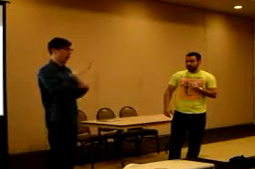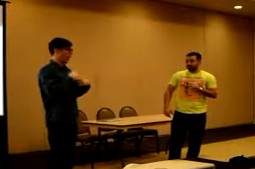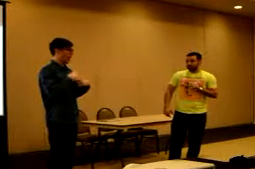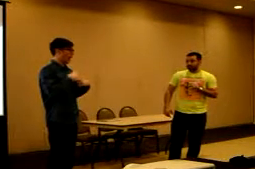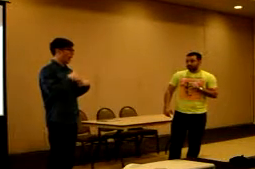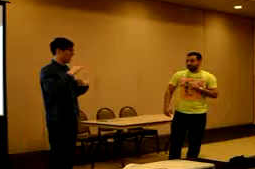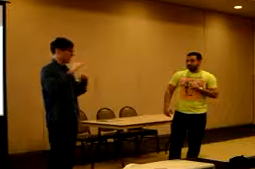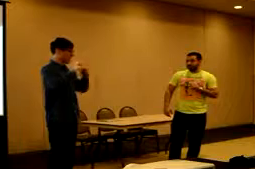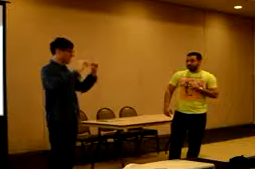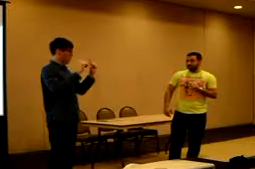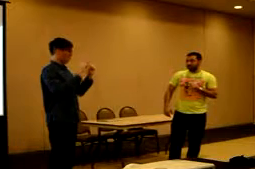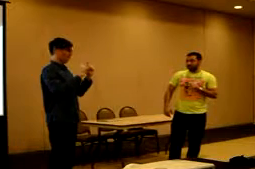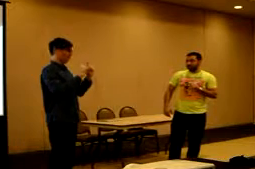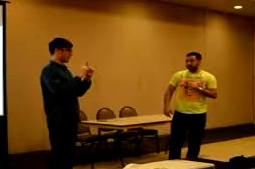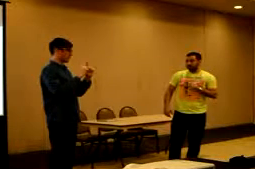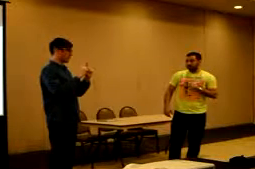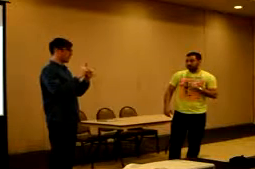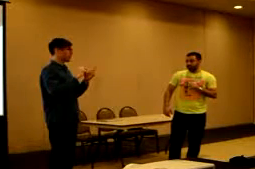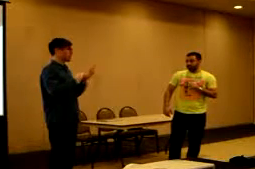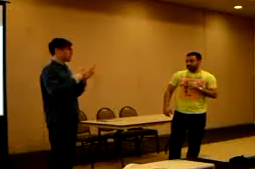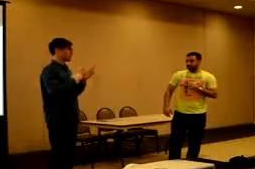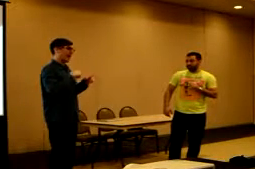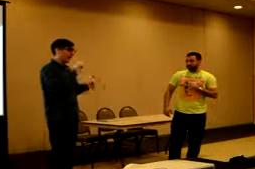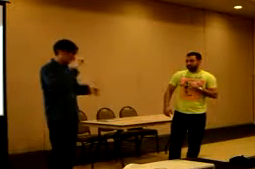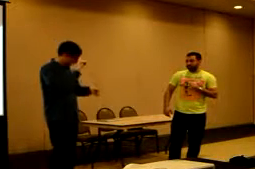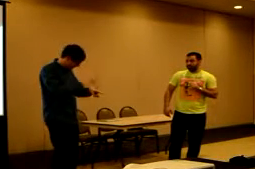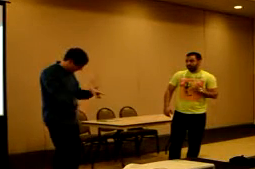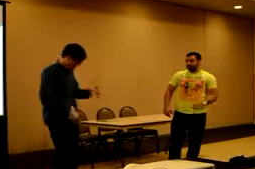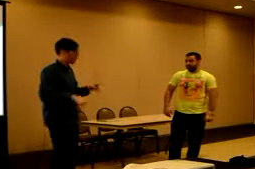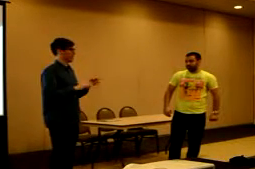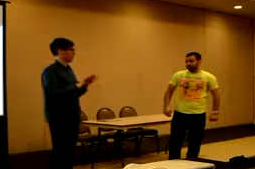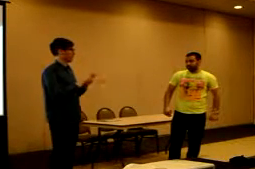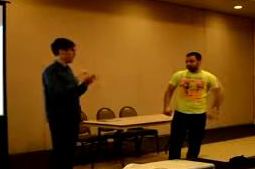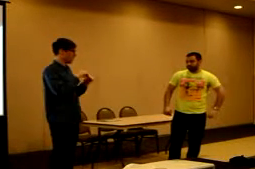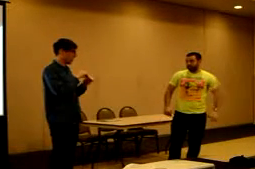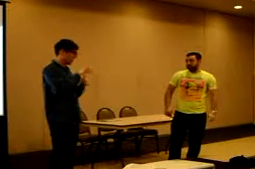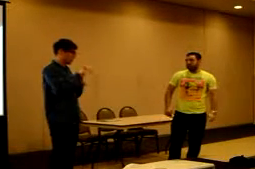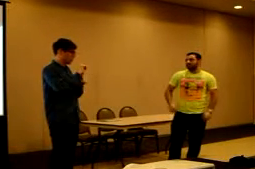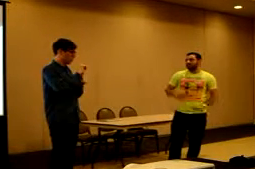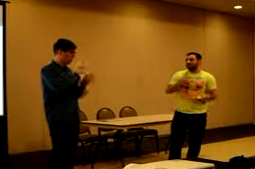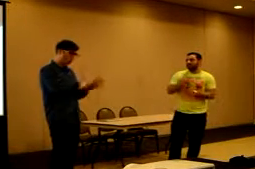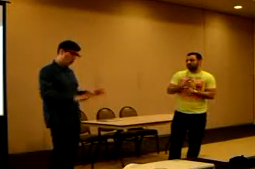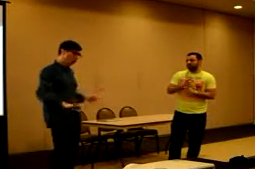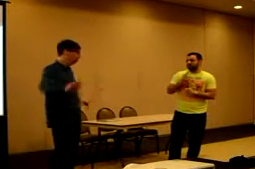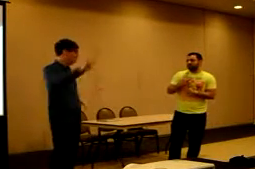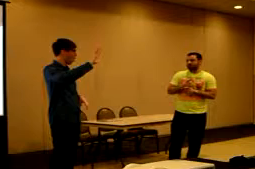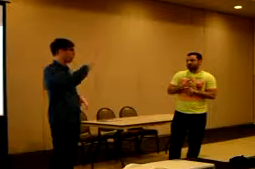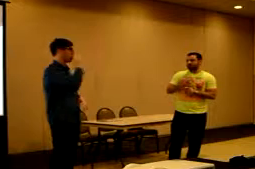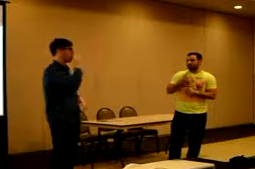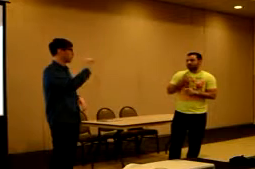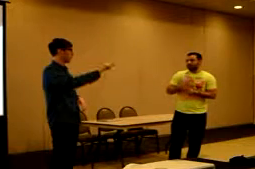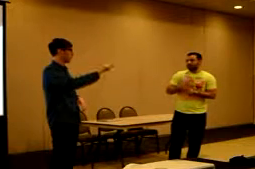period. If I don't have a license, I cannot interpret in the state of Florida,